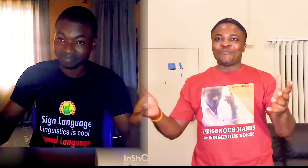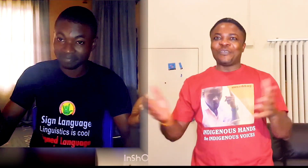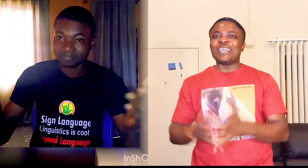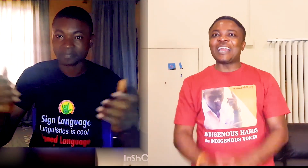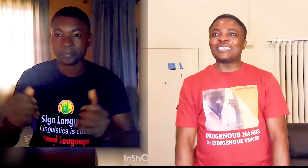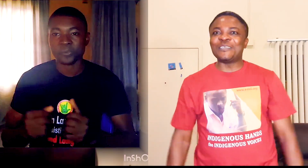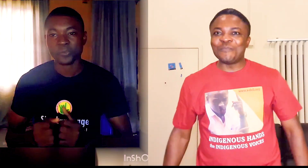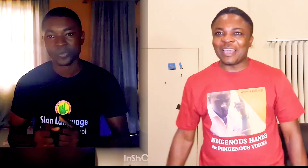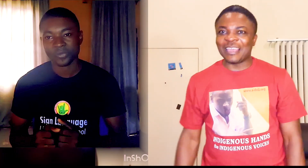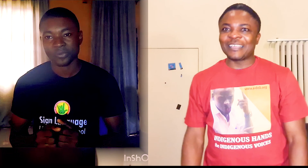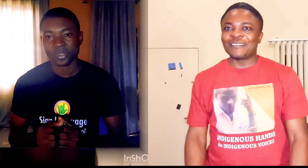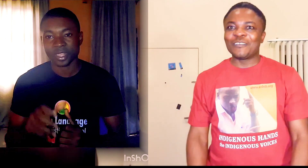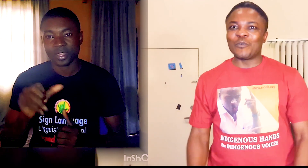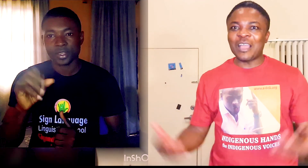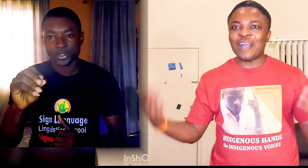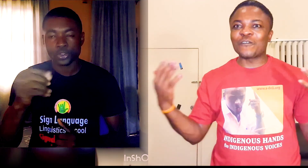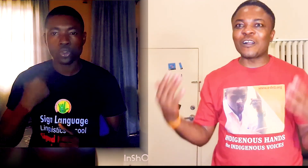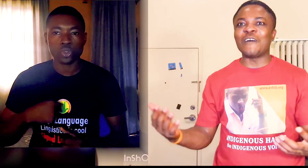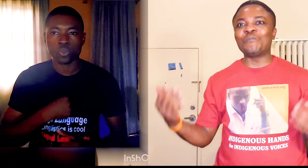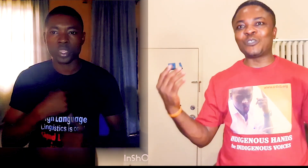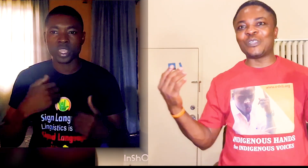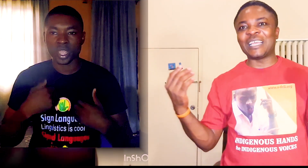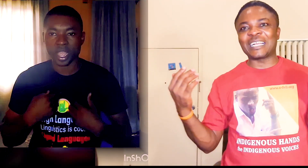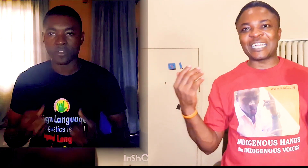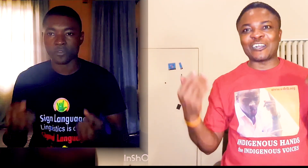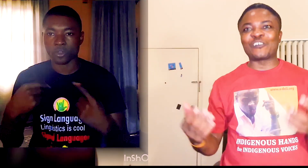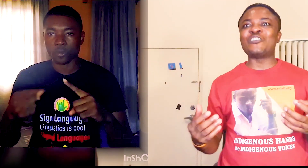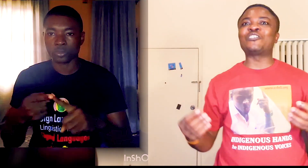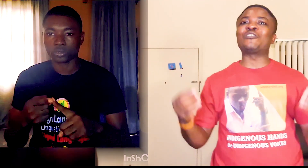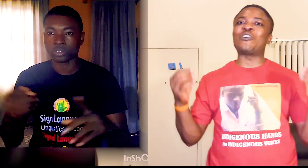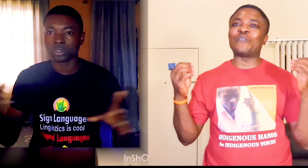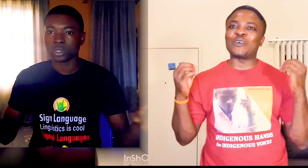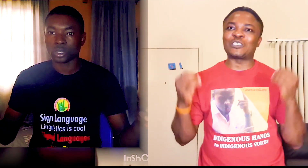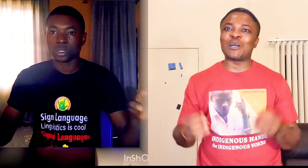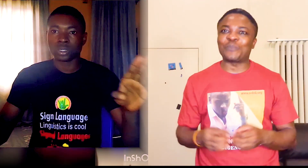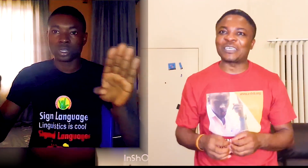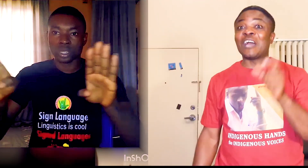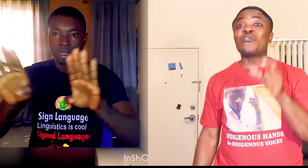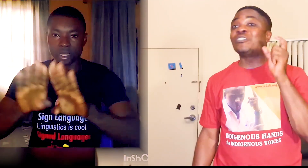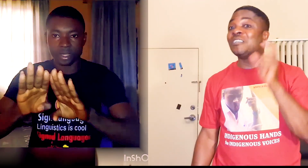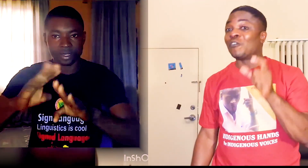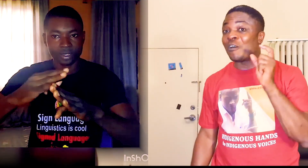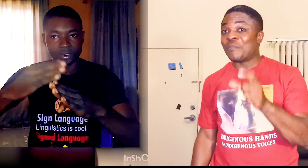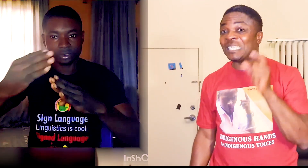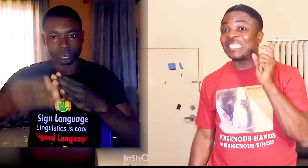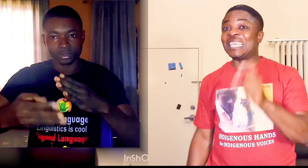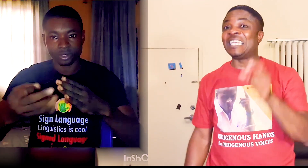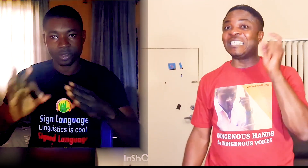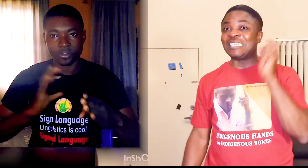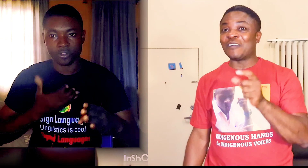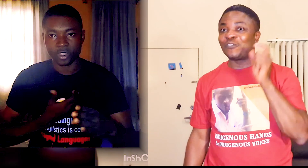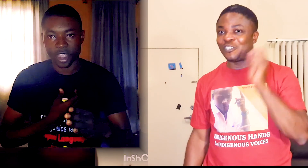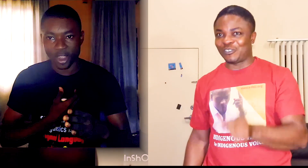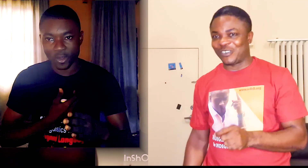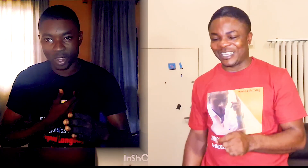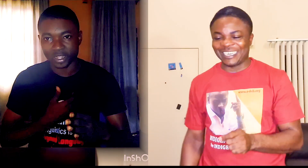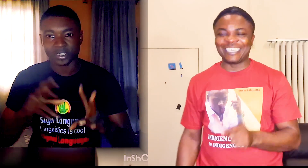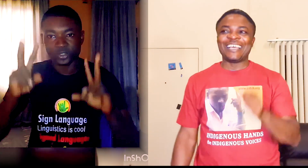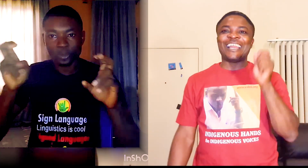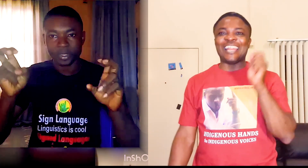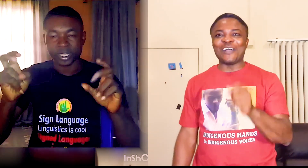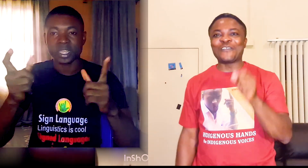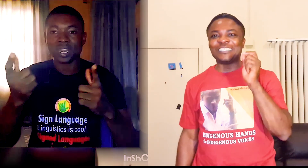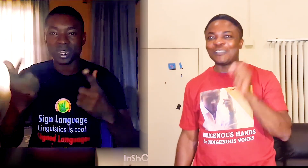So, be that as it may, we have come to the conclusion of our topic, language development in deaf